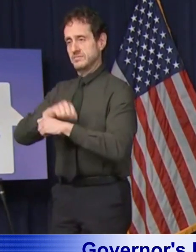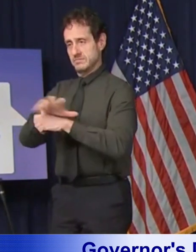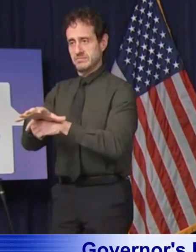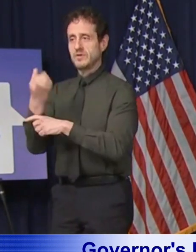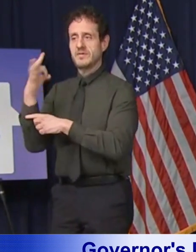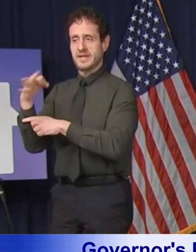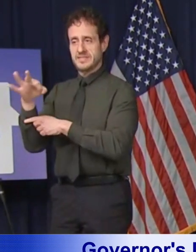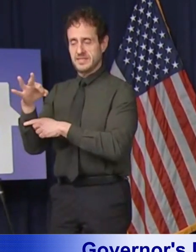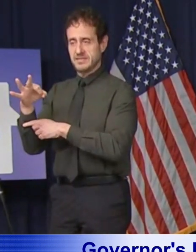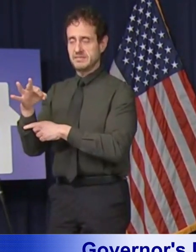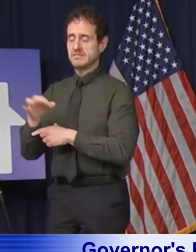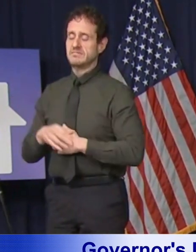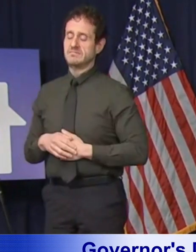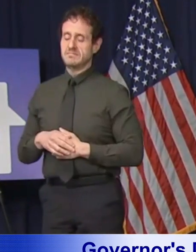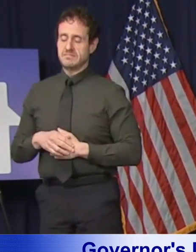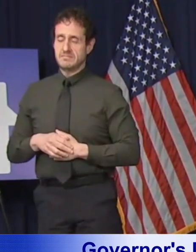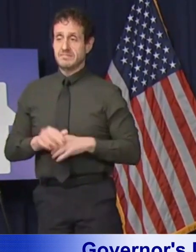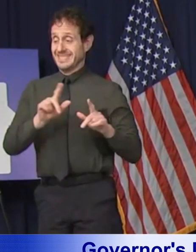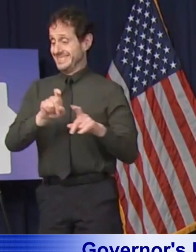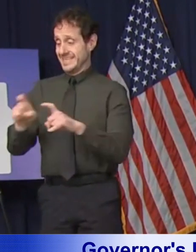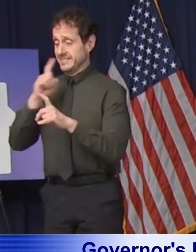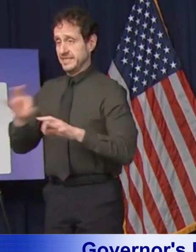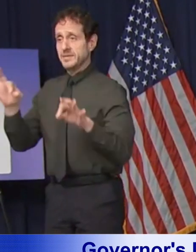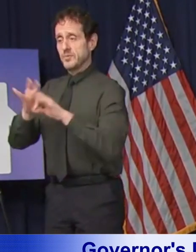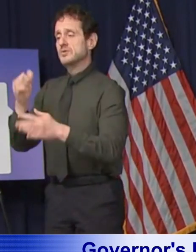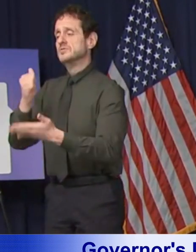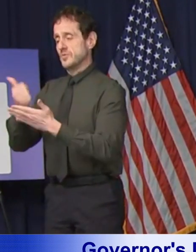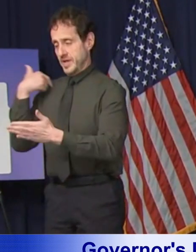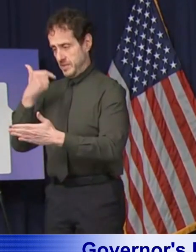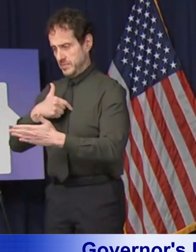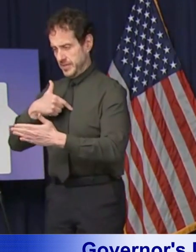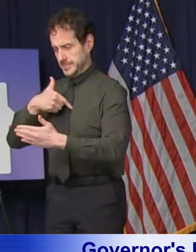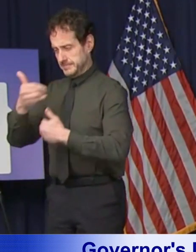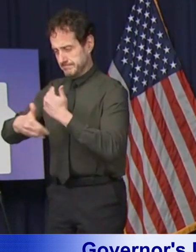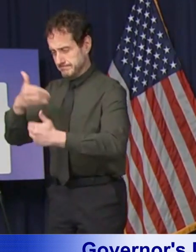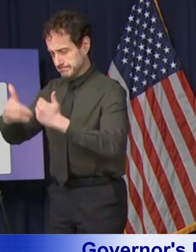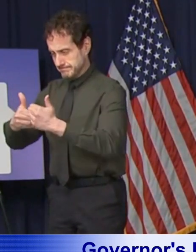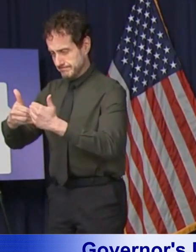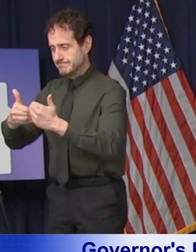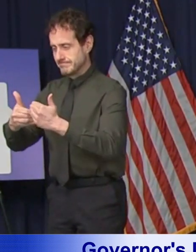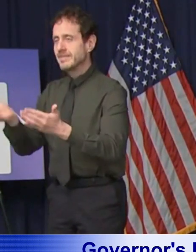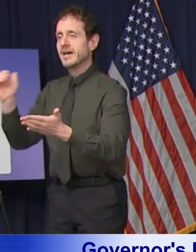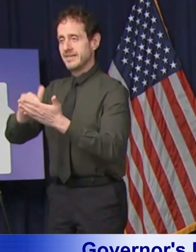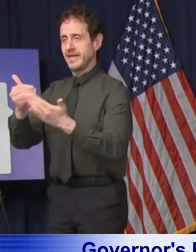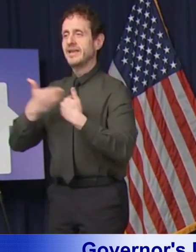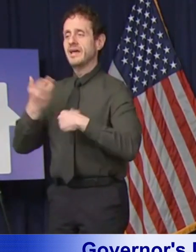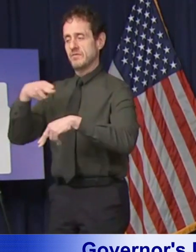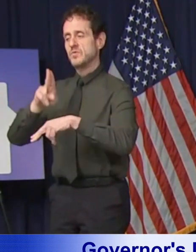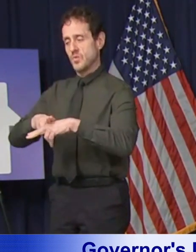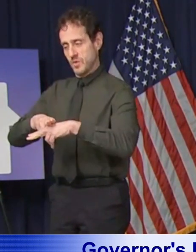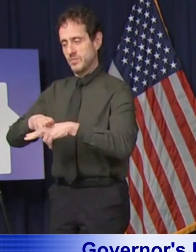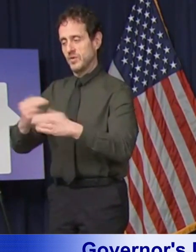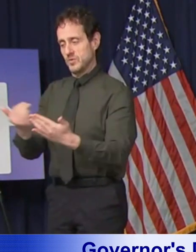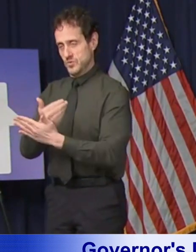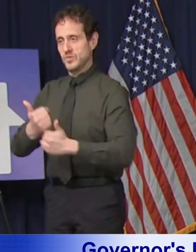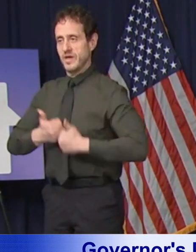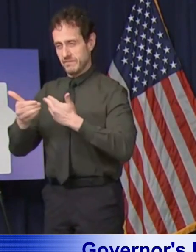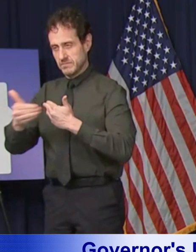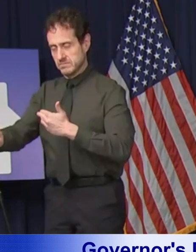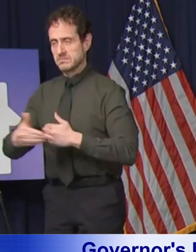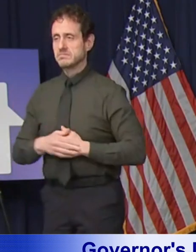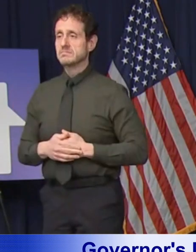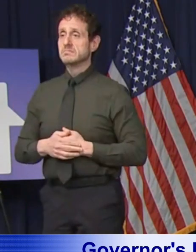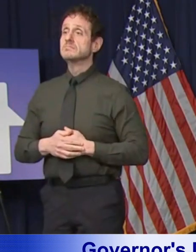our long-term path to building a new normal. Along that path, we need to make testing